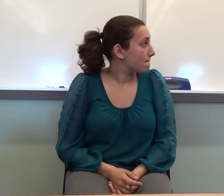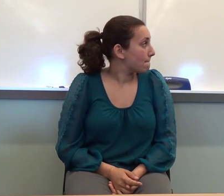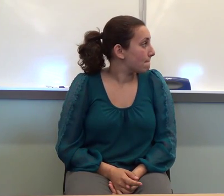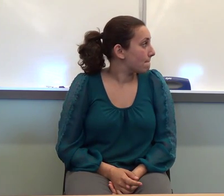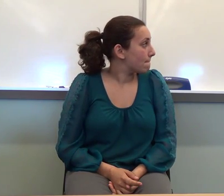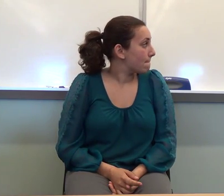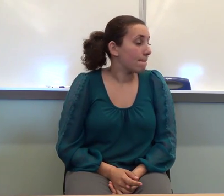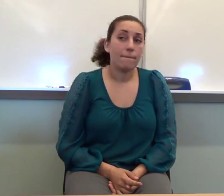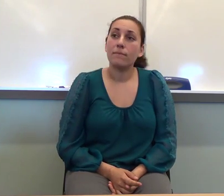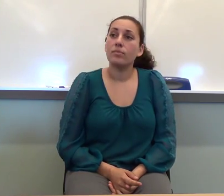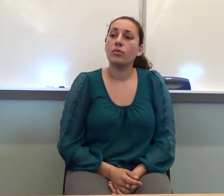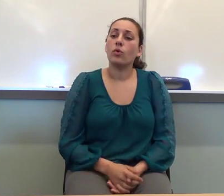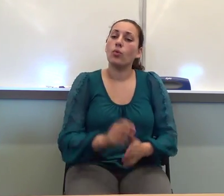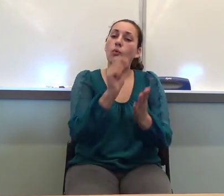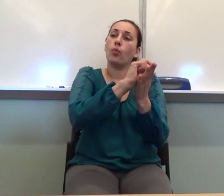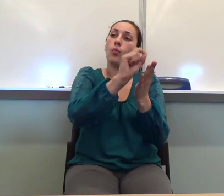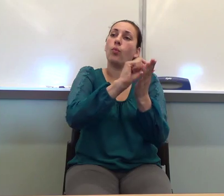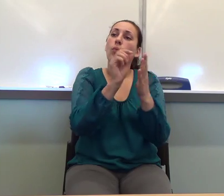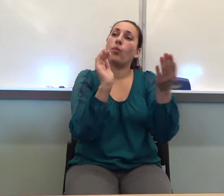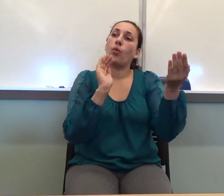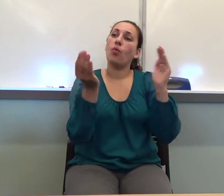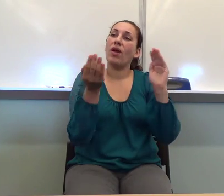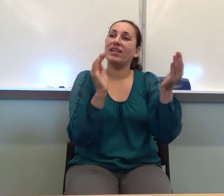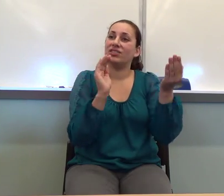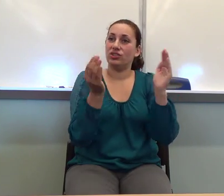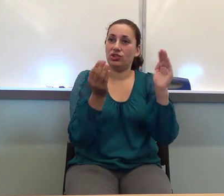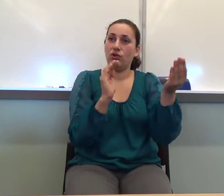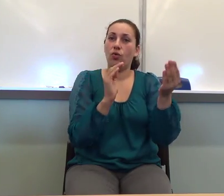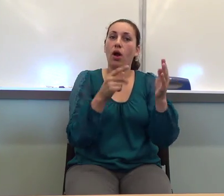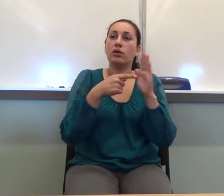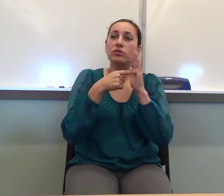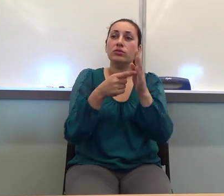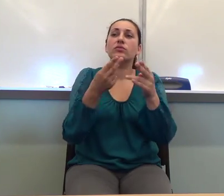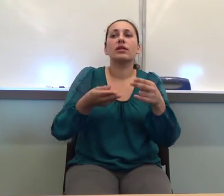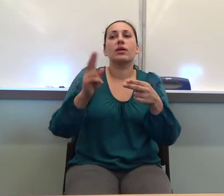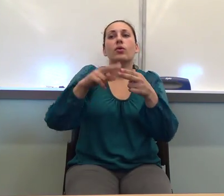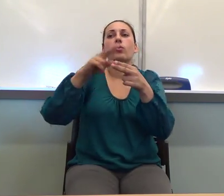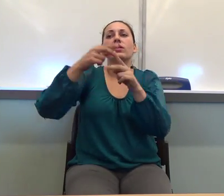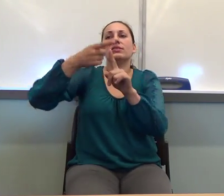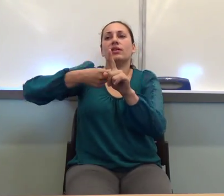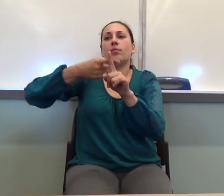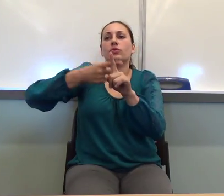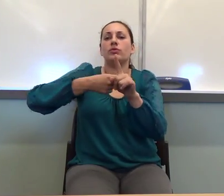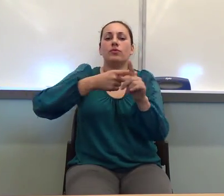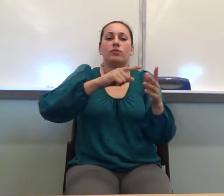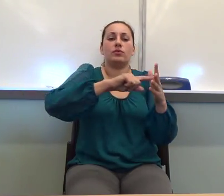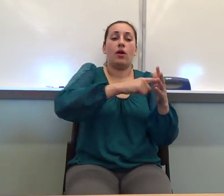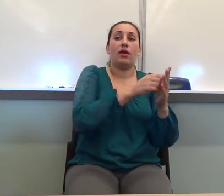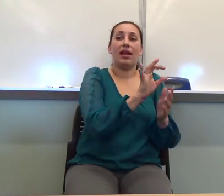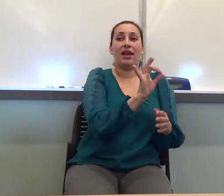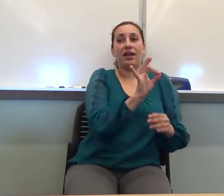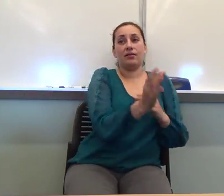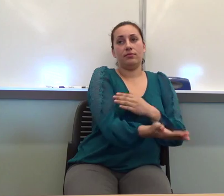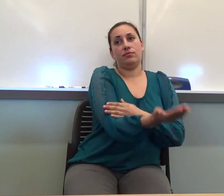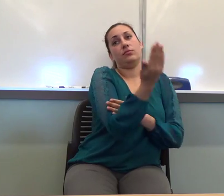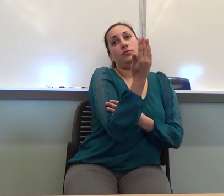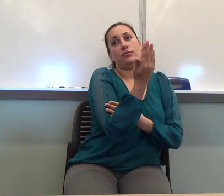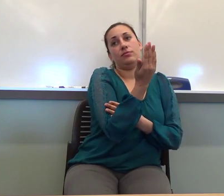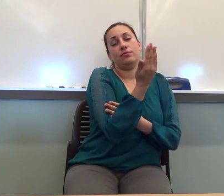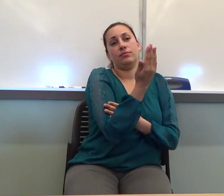We're at a ratio representing the increase in temperature to the temperature at 8 a.m. All right, remember the first thing they tell you is in the